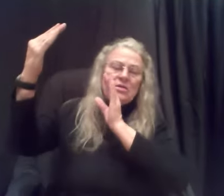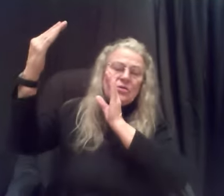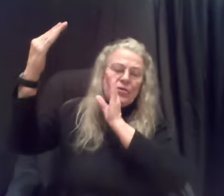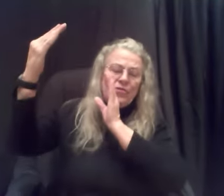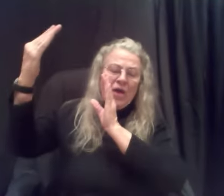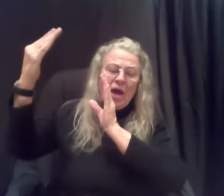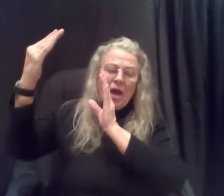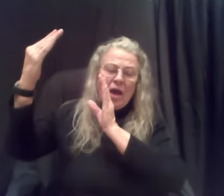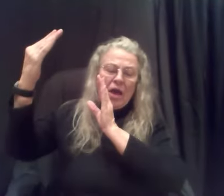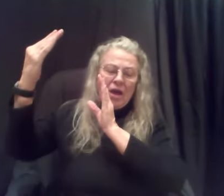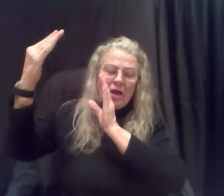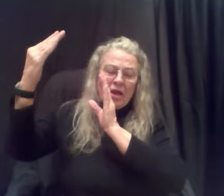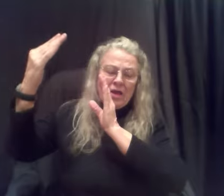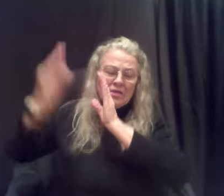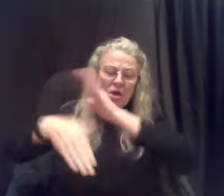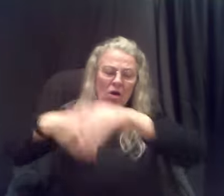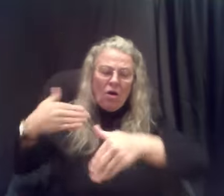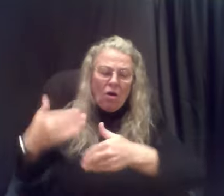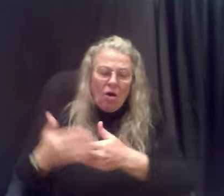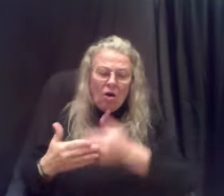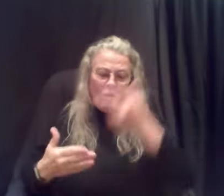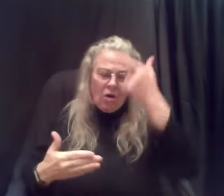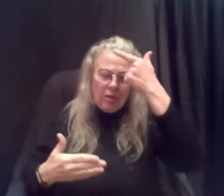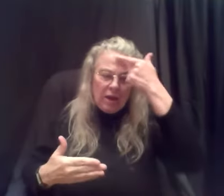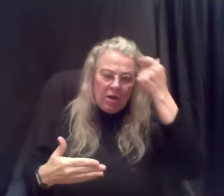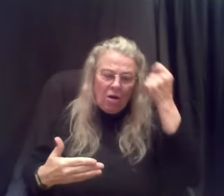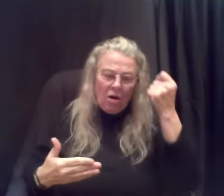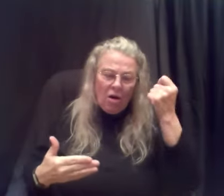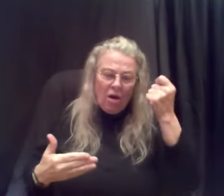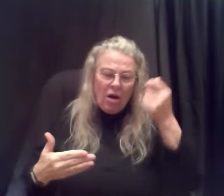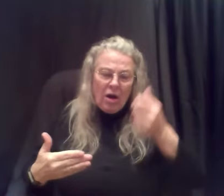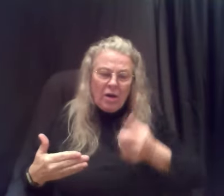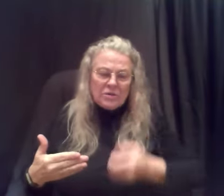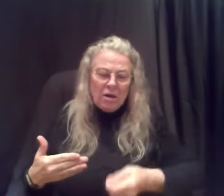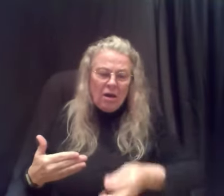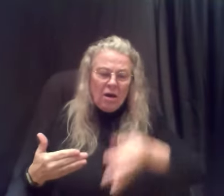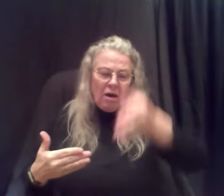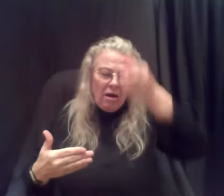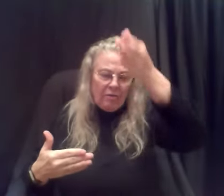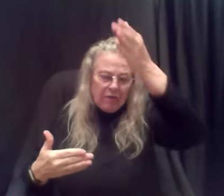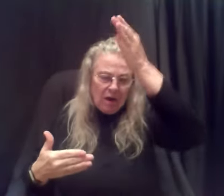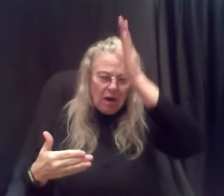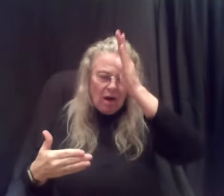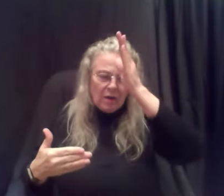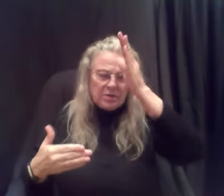face. Oh, because of of God's